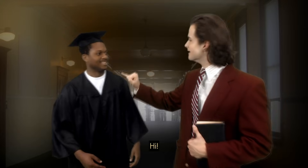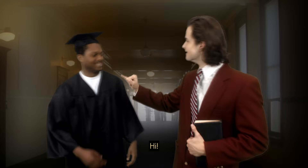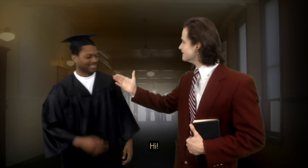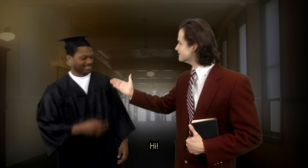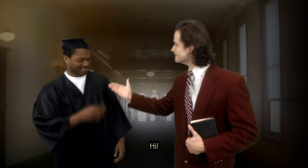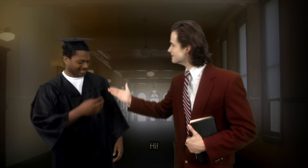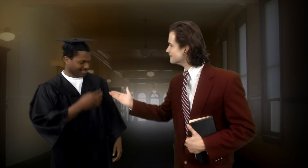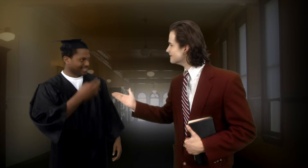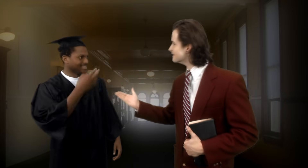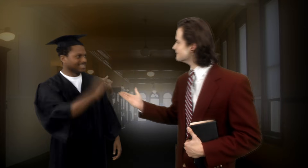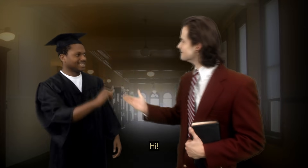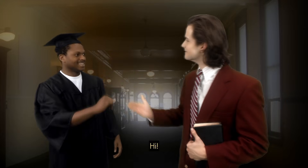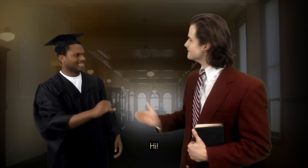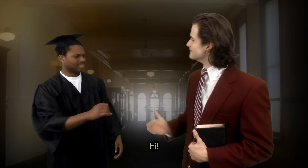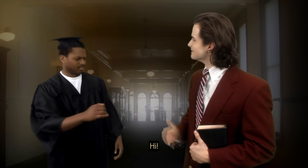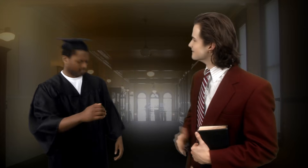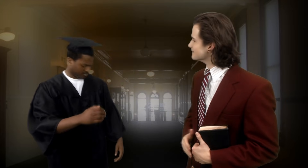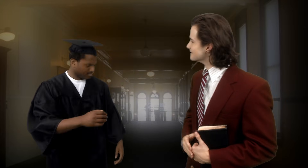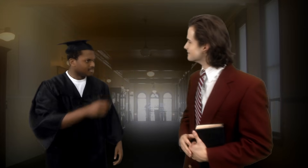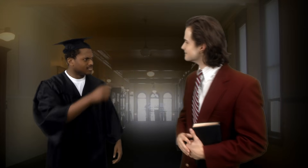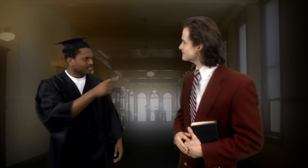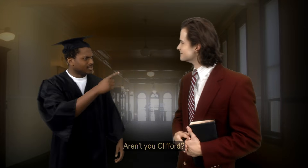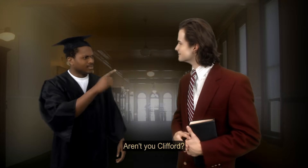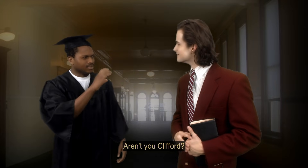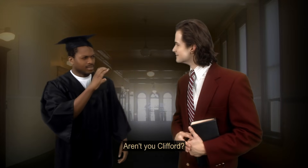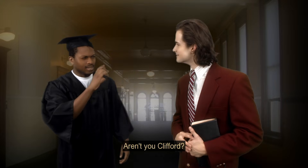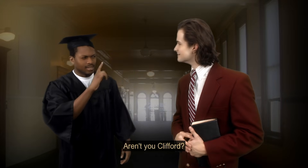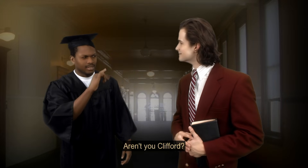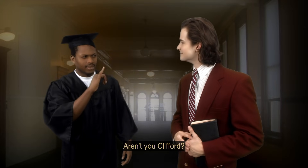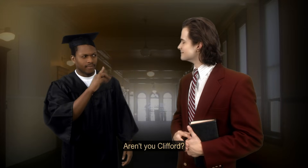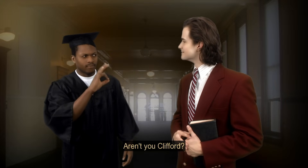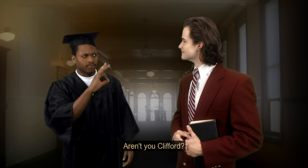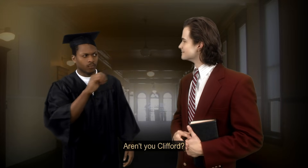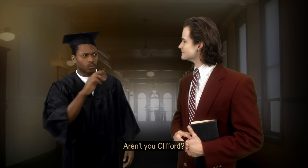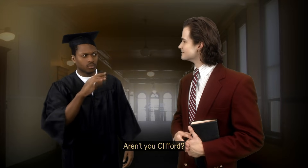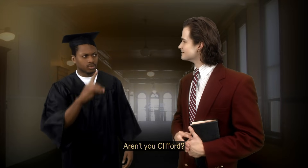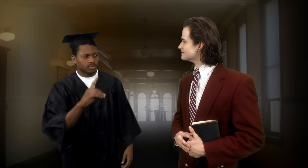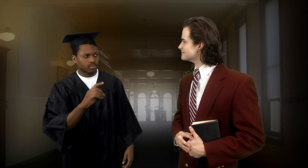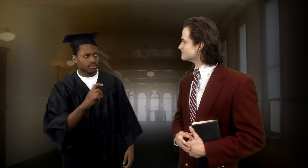Hi. Hi. Aren't you Clifford?